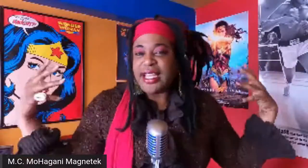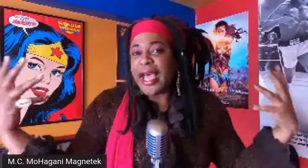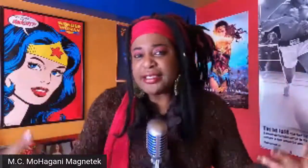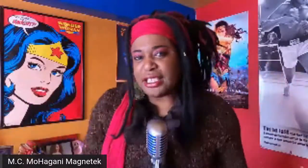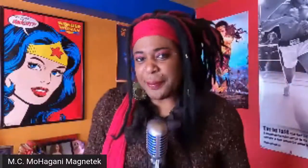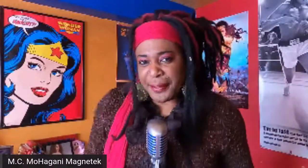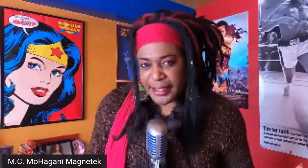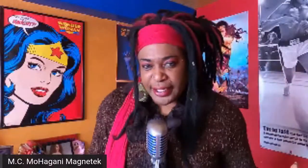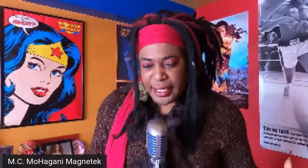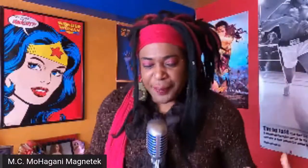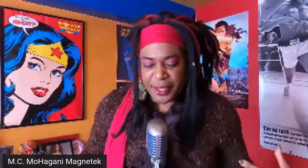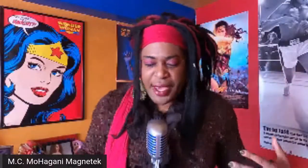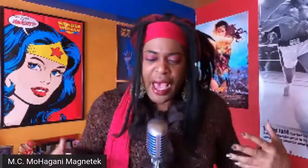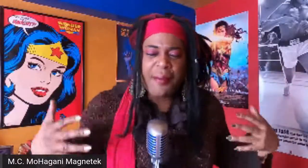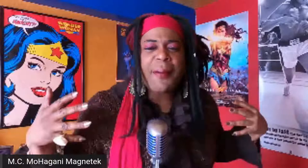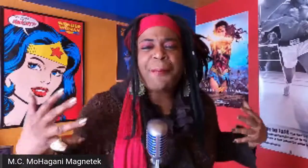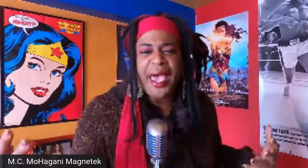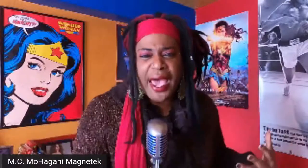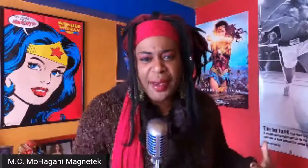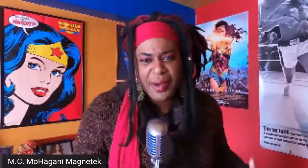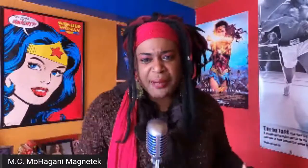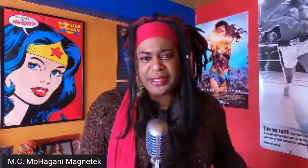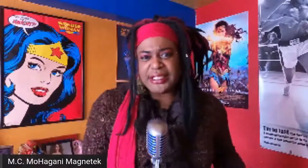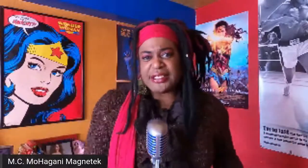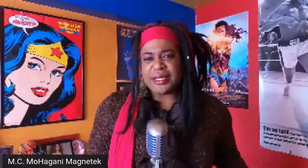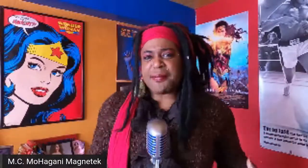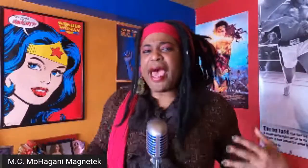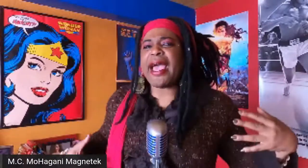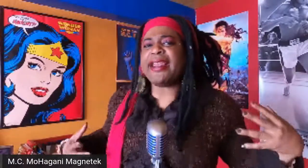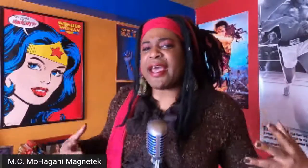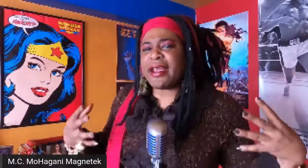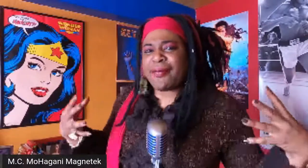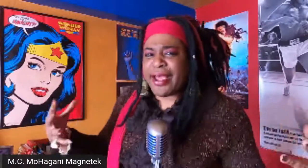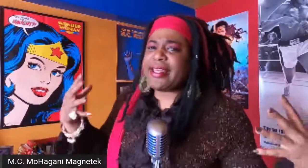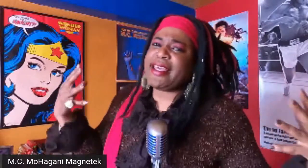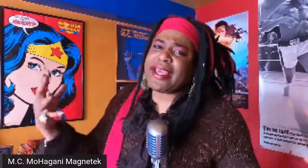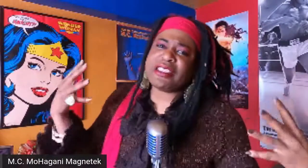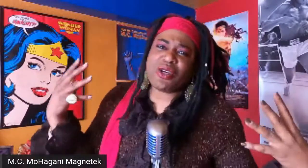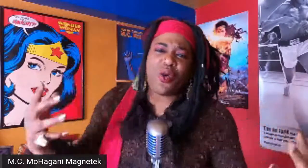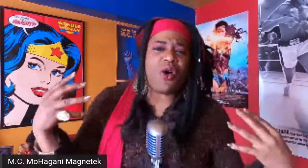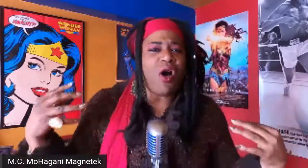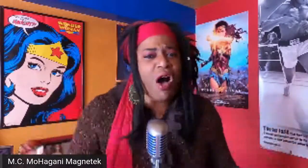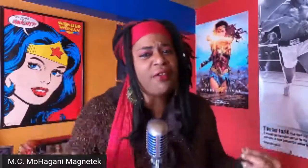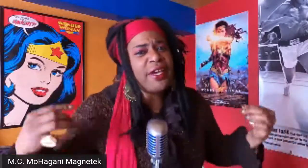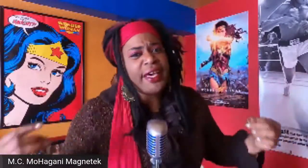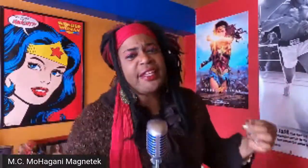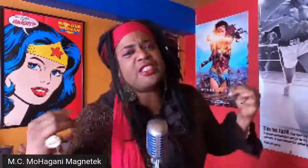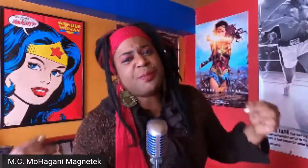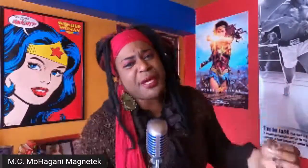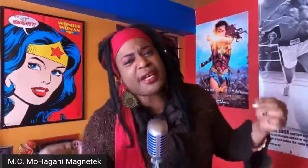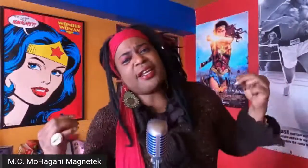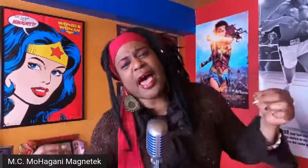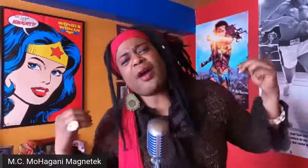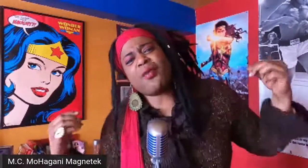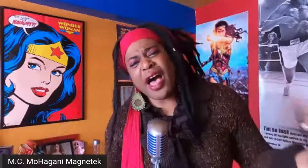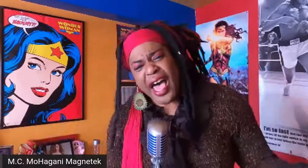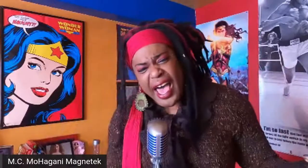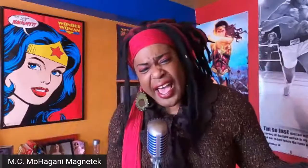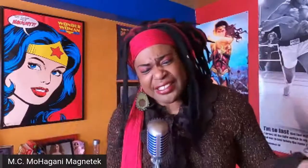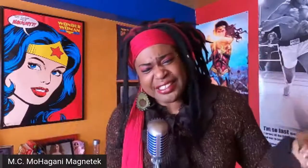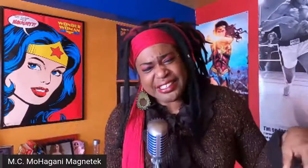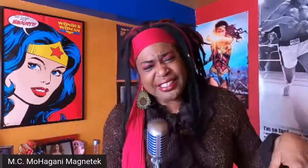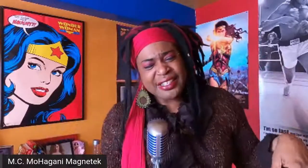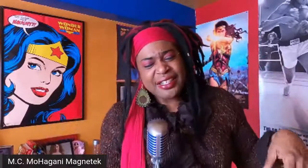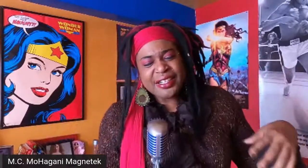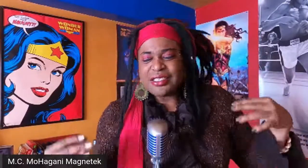It's not cheaper to keep her. I'm a bad mamacita. Magnetek radiation going off in your speaker like,